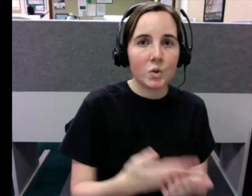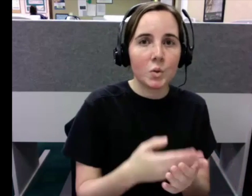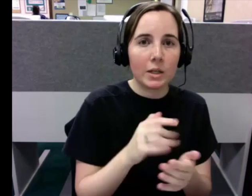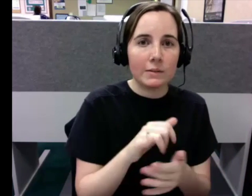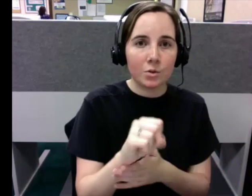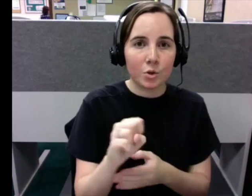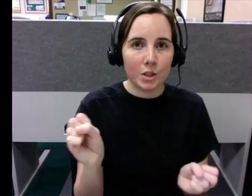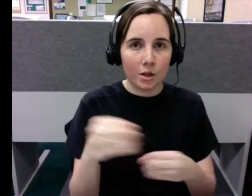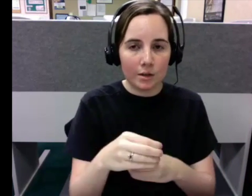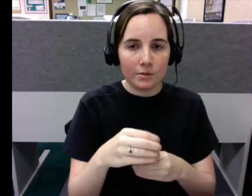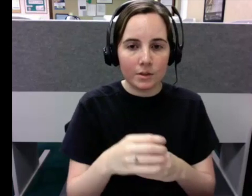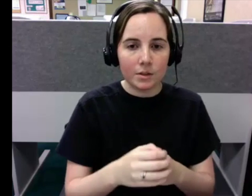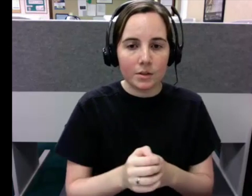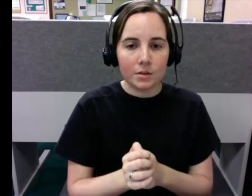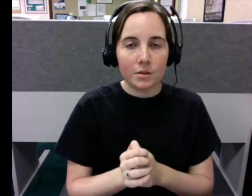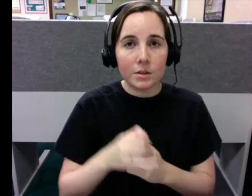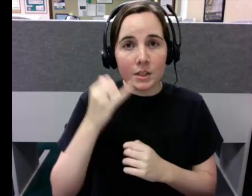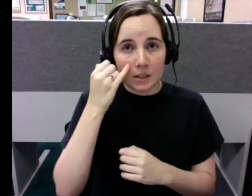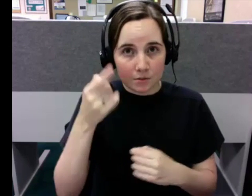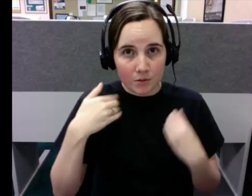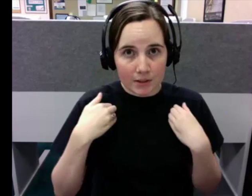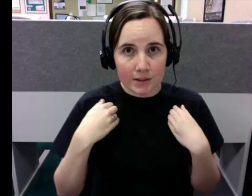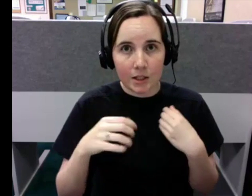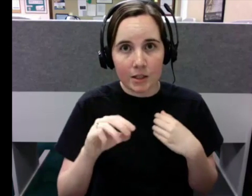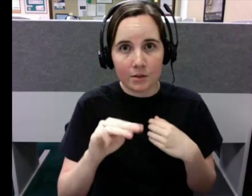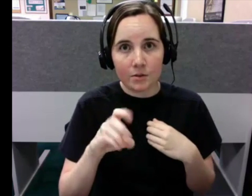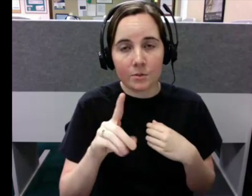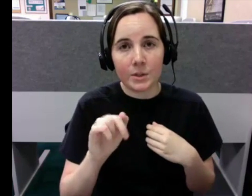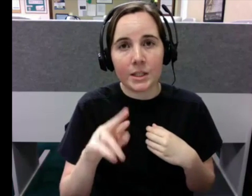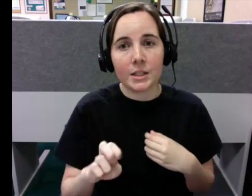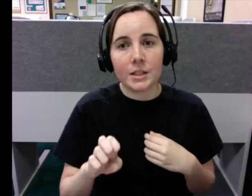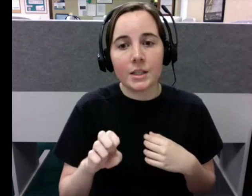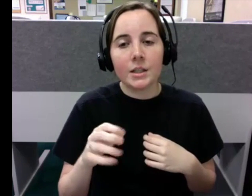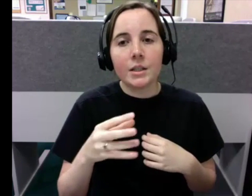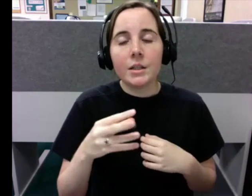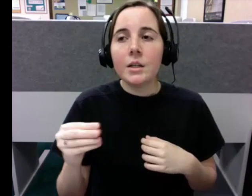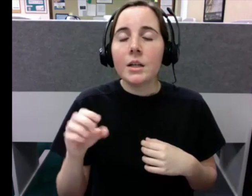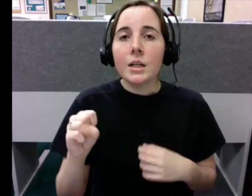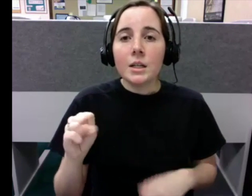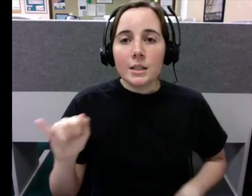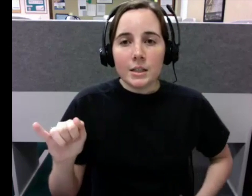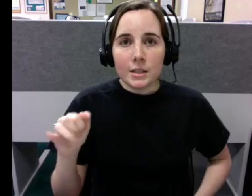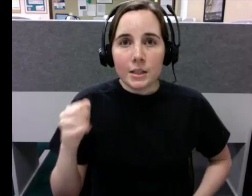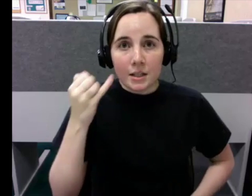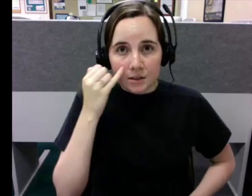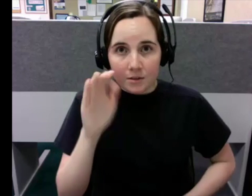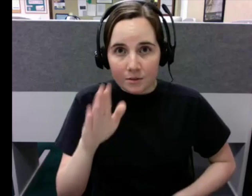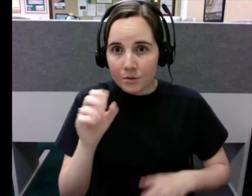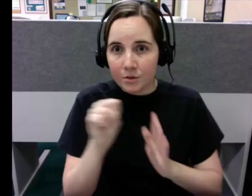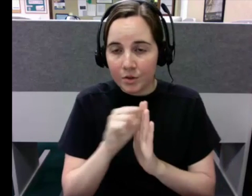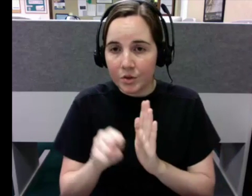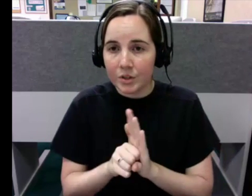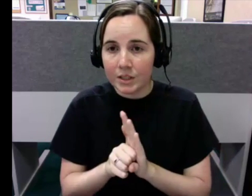Medicare and SSI, or if your state pays for your Medicare premiums, you automatically will get